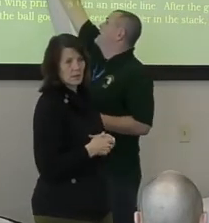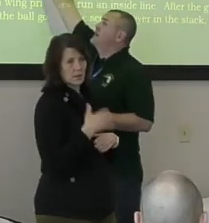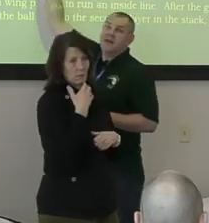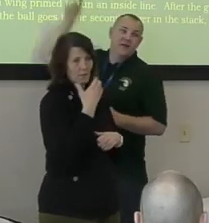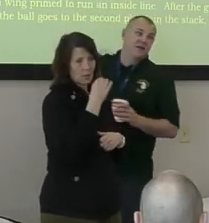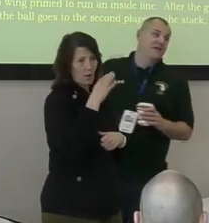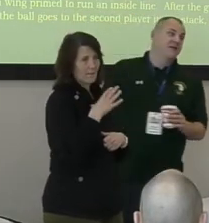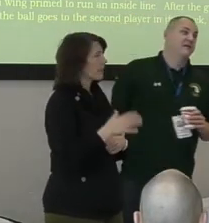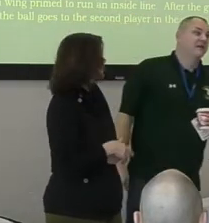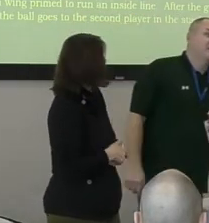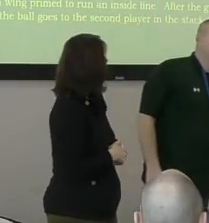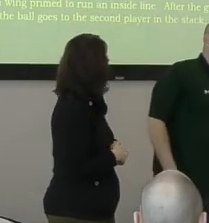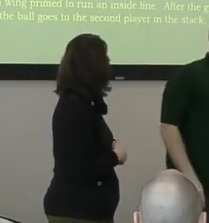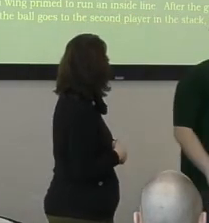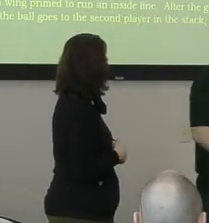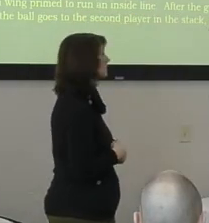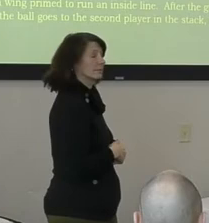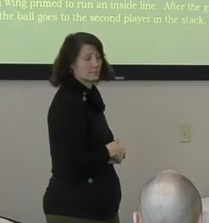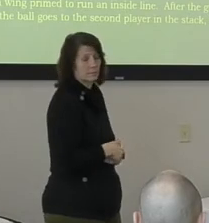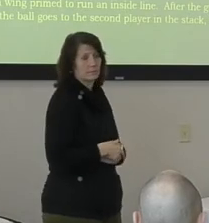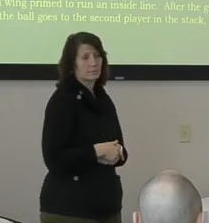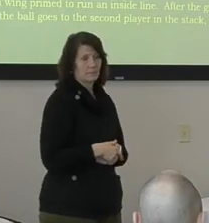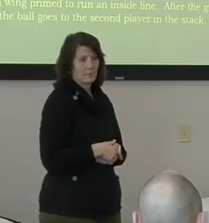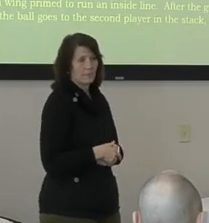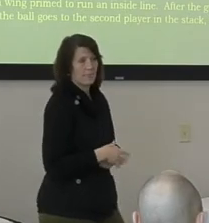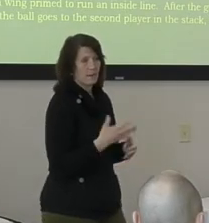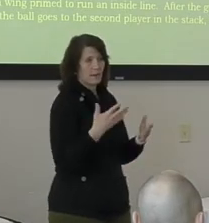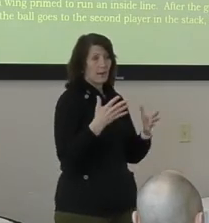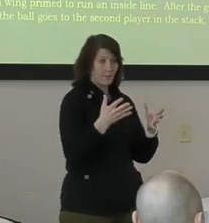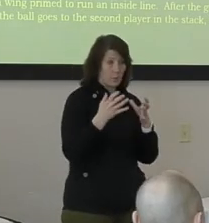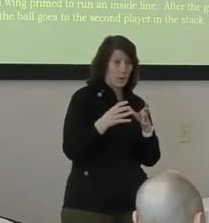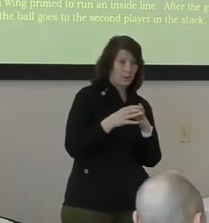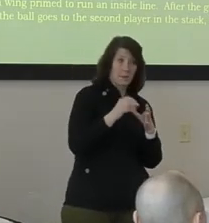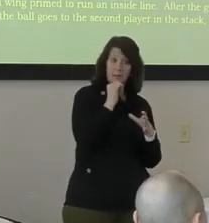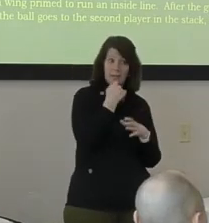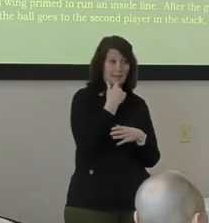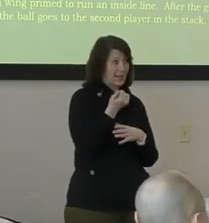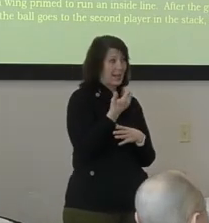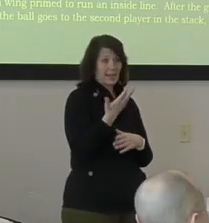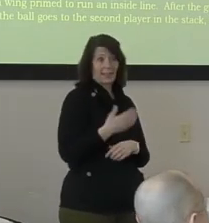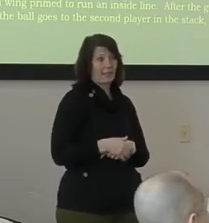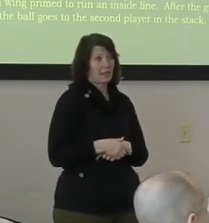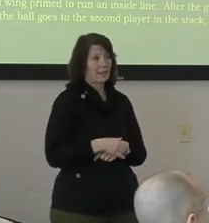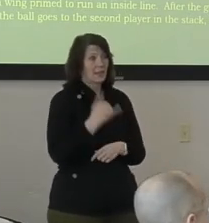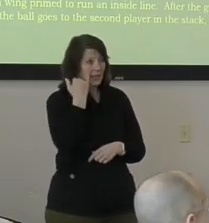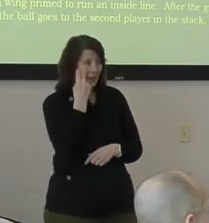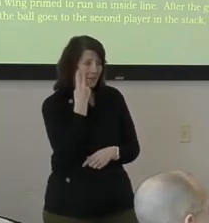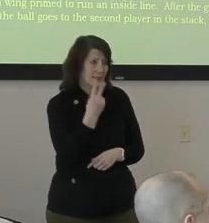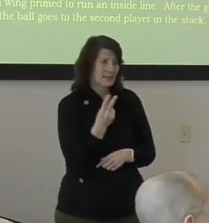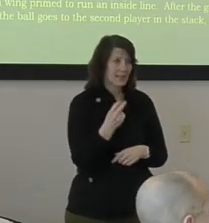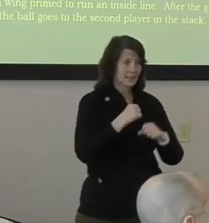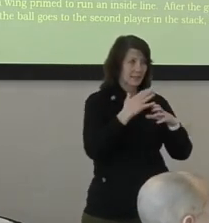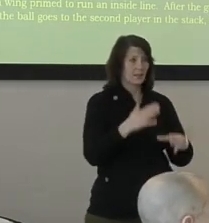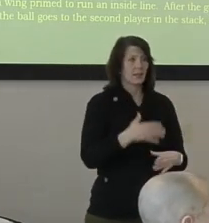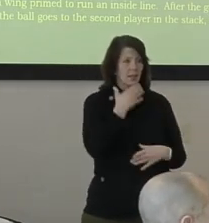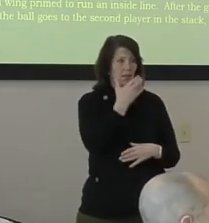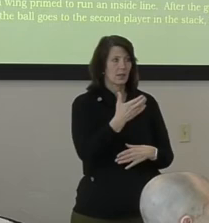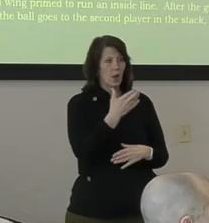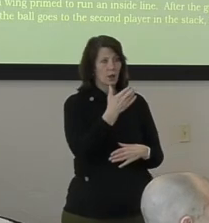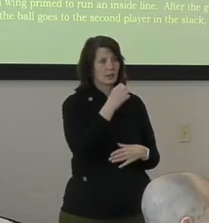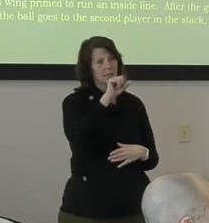This guy, if he wants the ball, he doesn't say anything. If he sees there's a defender there, he calls